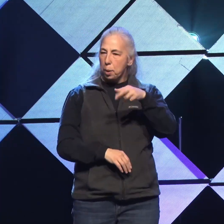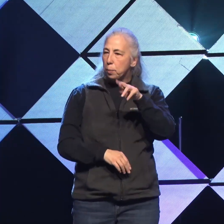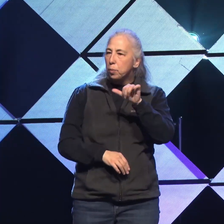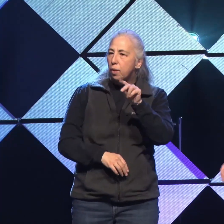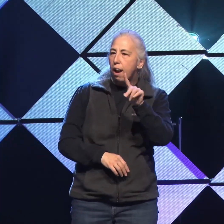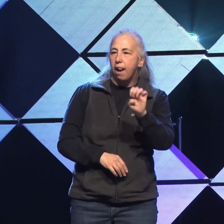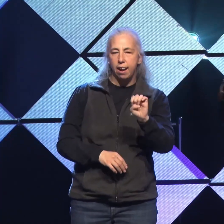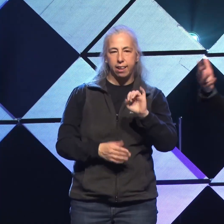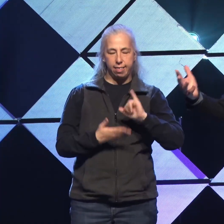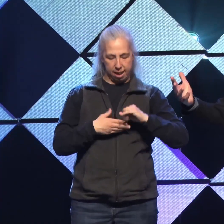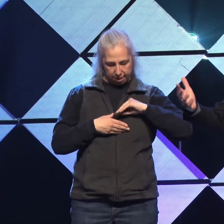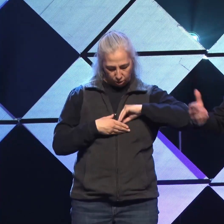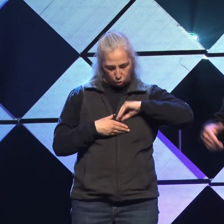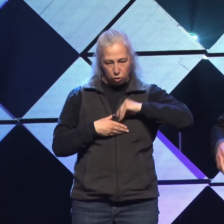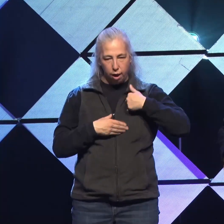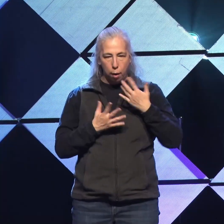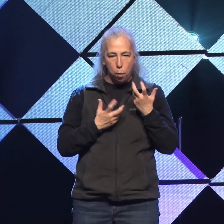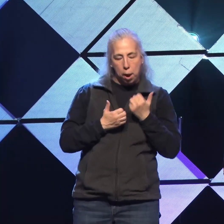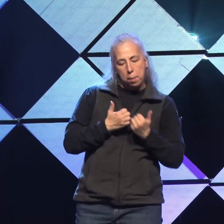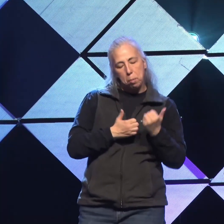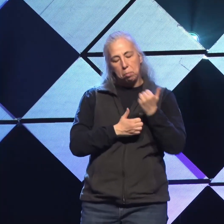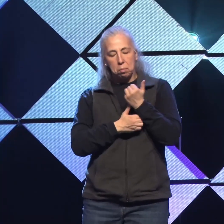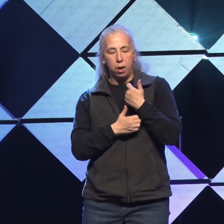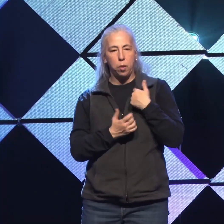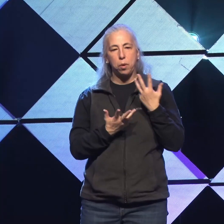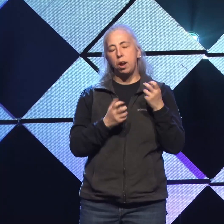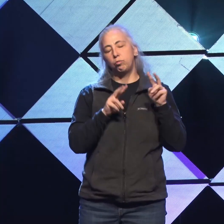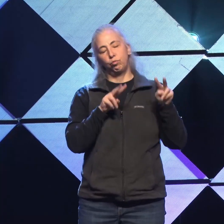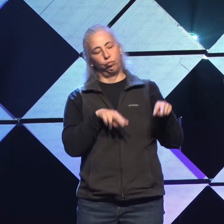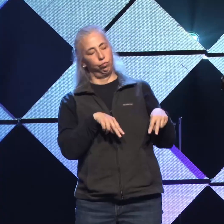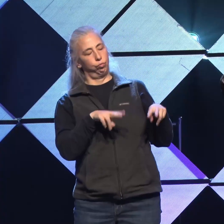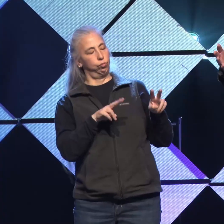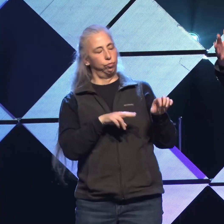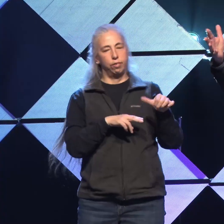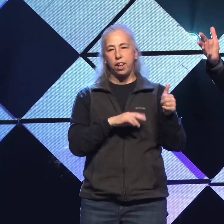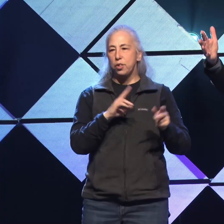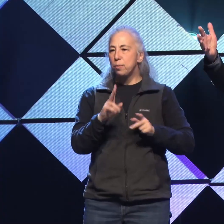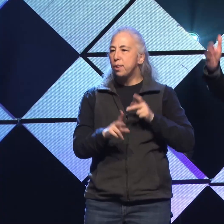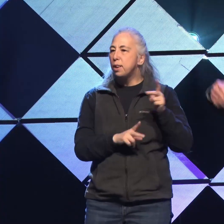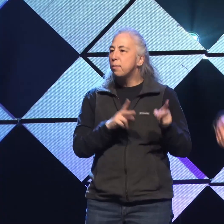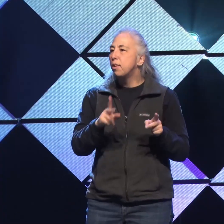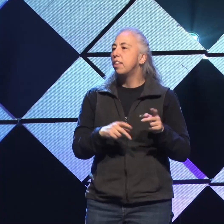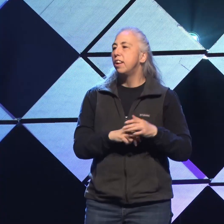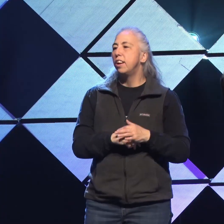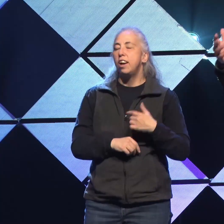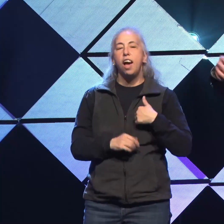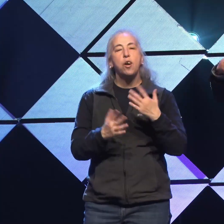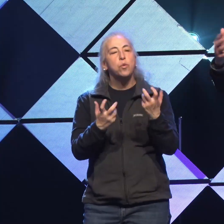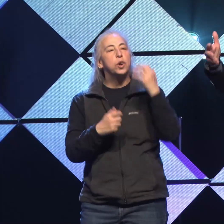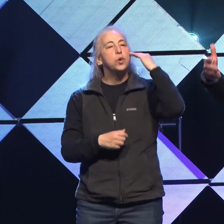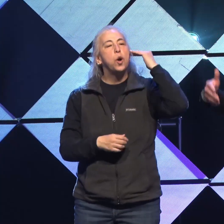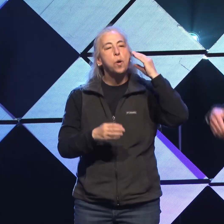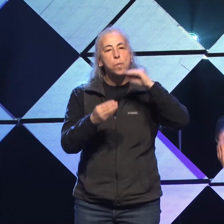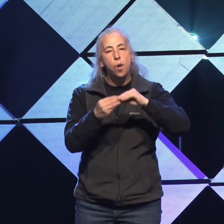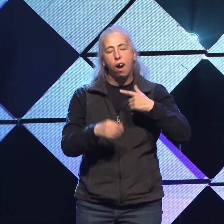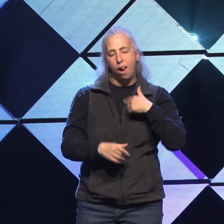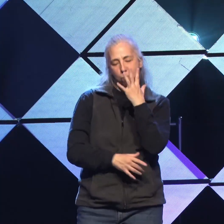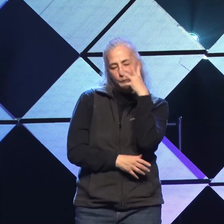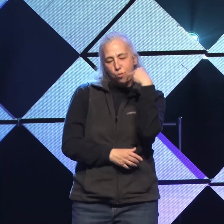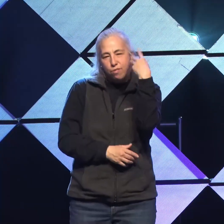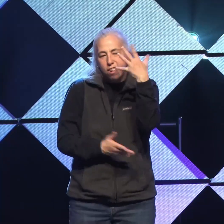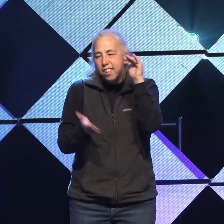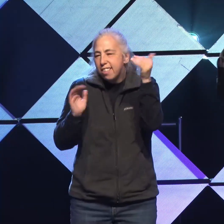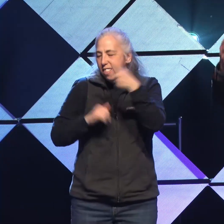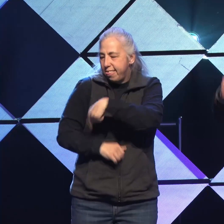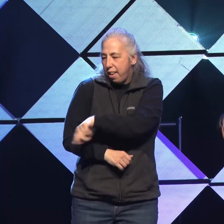to, be superior to other people, to project you know more, have more, you're prettier than, stronger